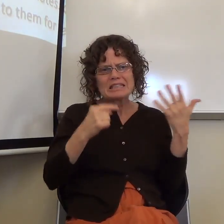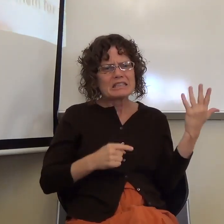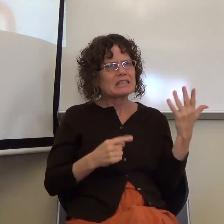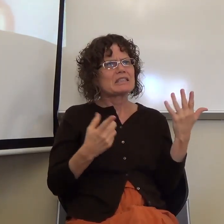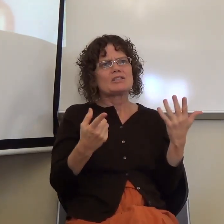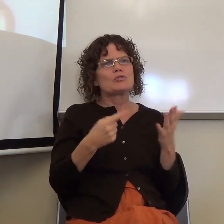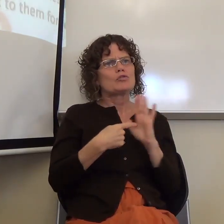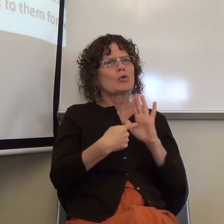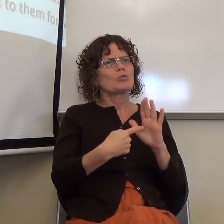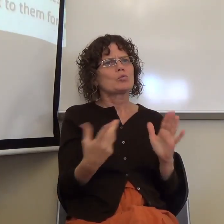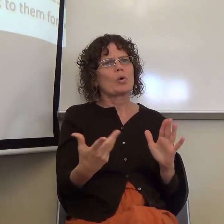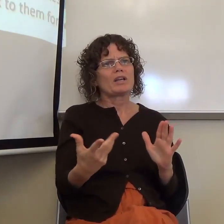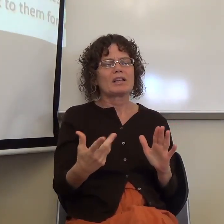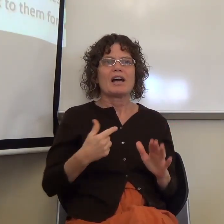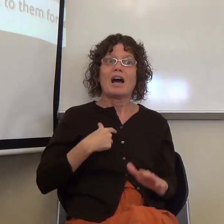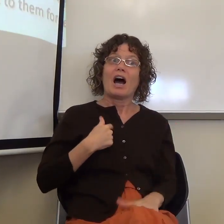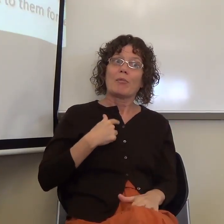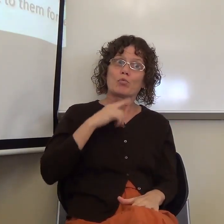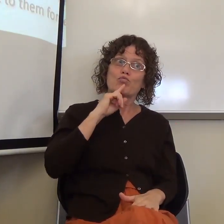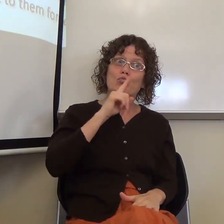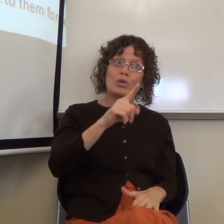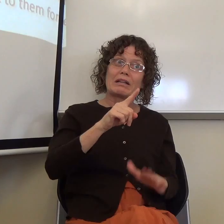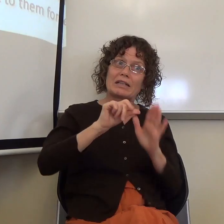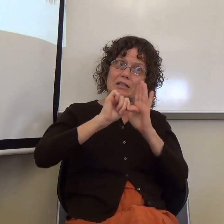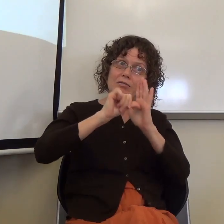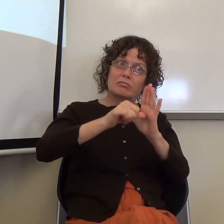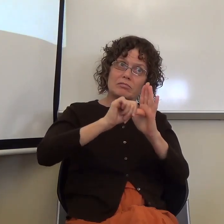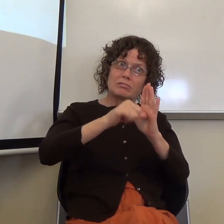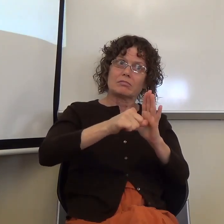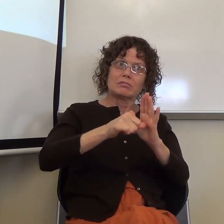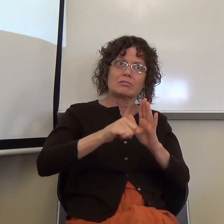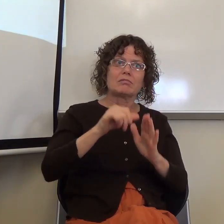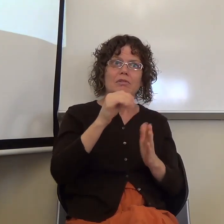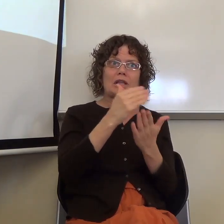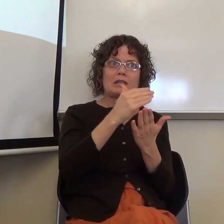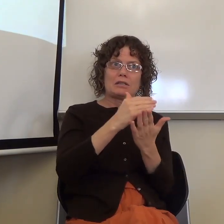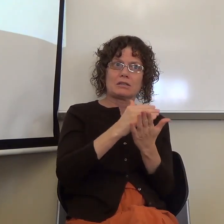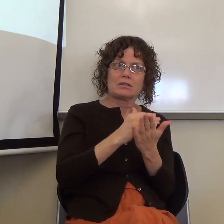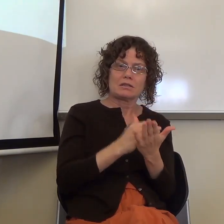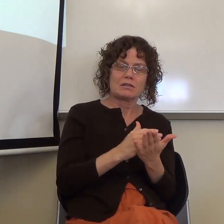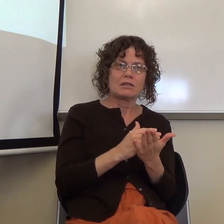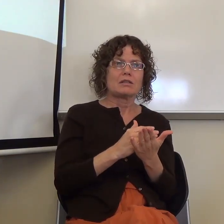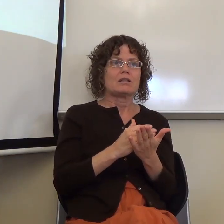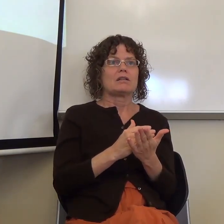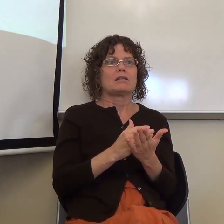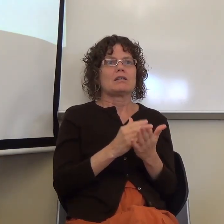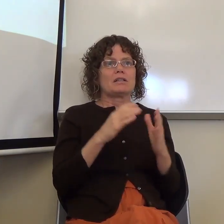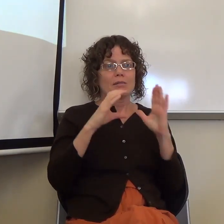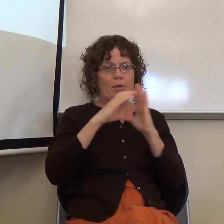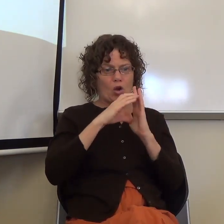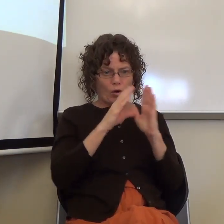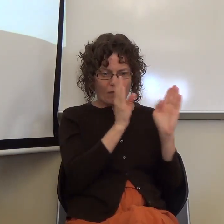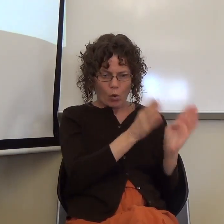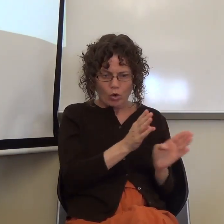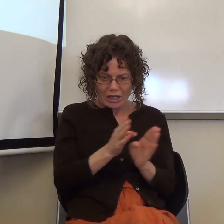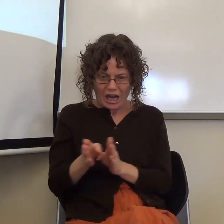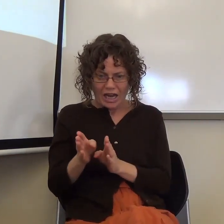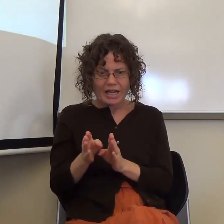I'm very big on lists. Is the paragraph organized in parts? Is there a single sentence that tells me everything the